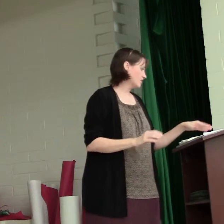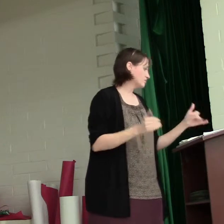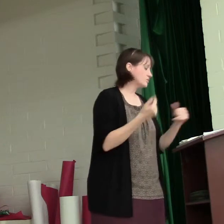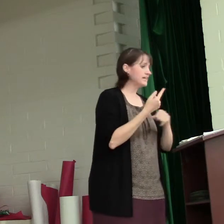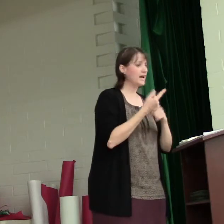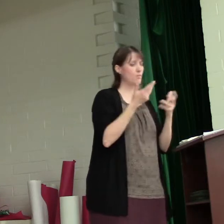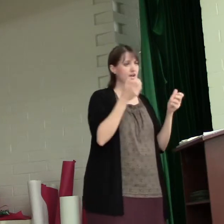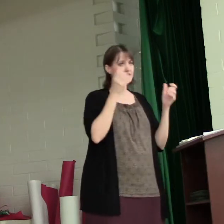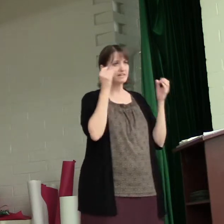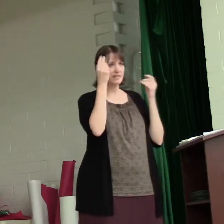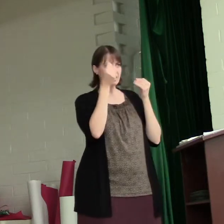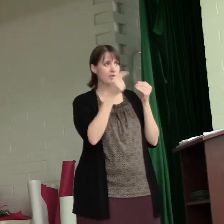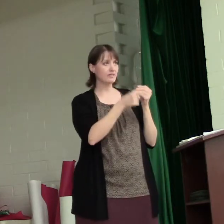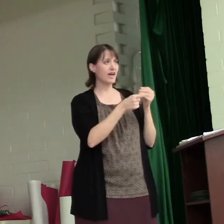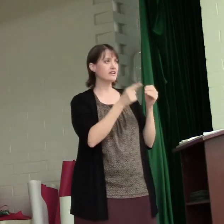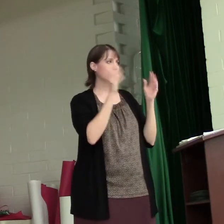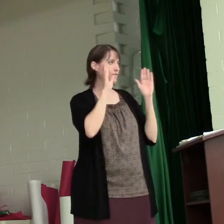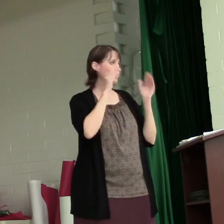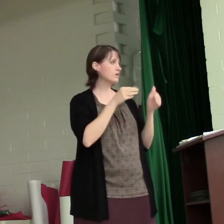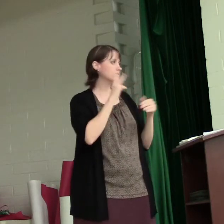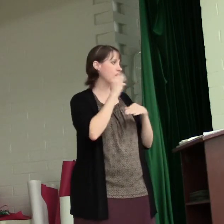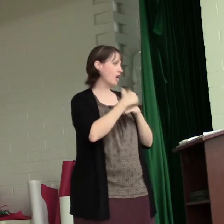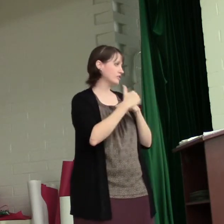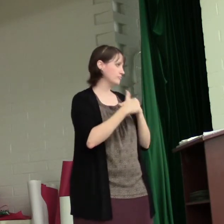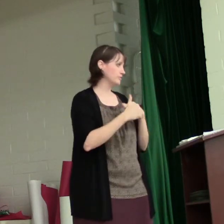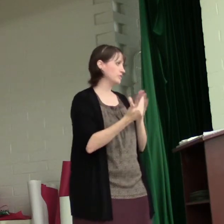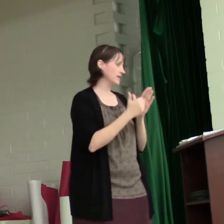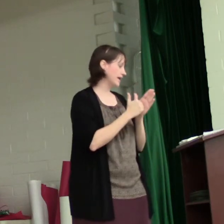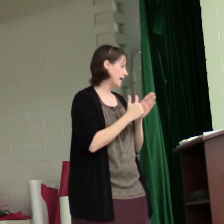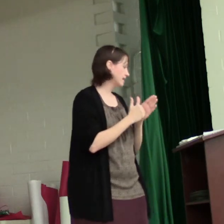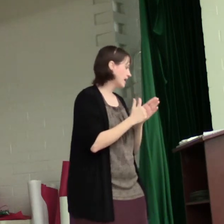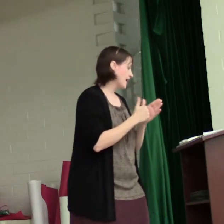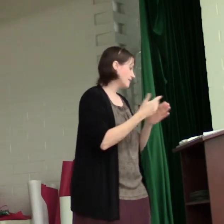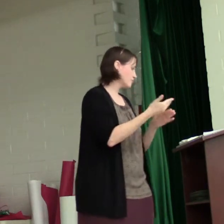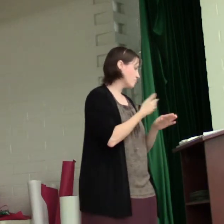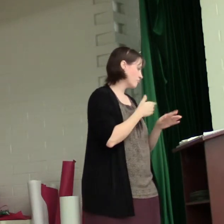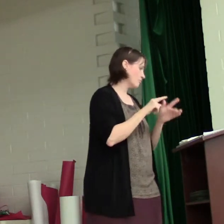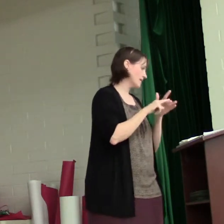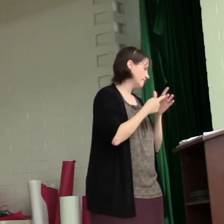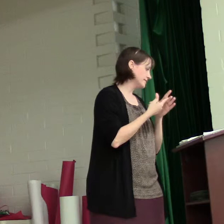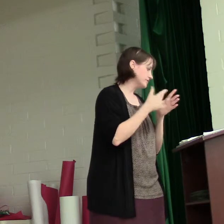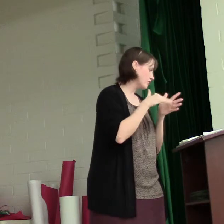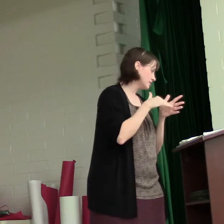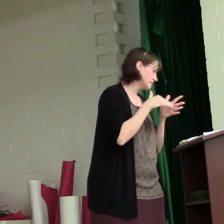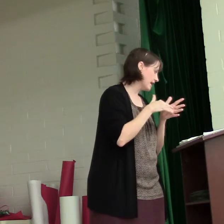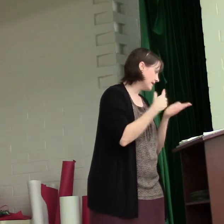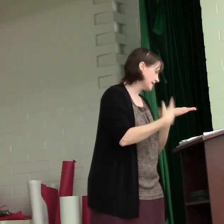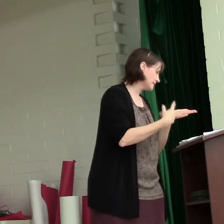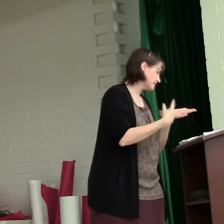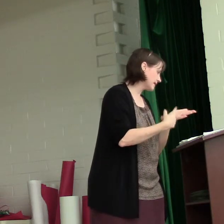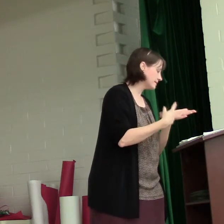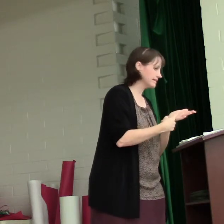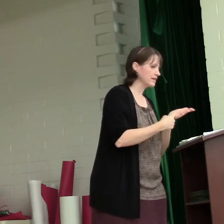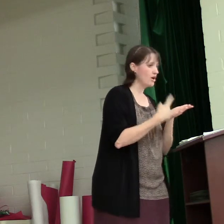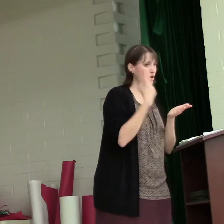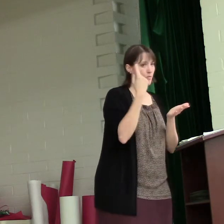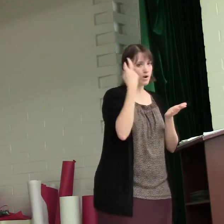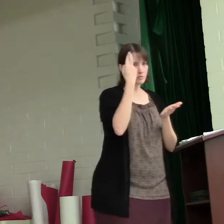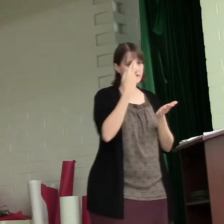So today I want us to think about that and to focus on communion again. And so before we even start studying and discussing, one reason